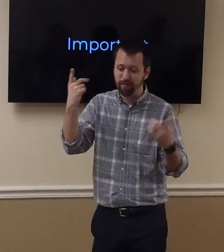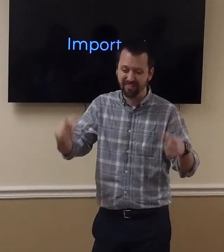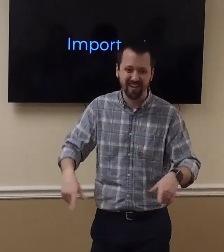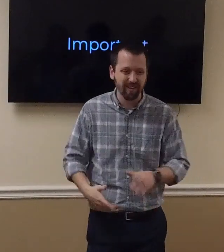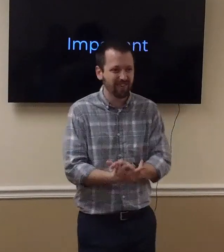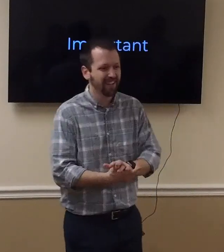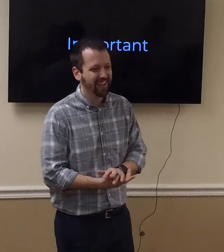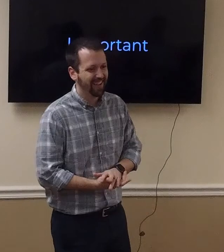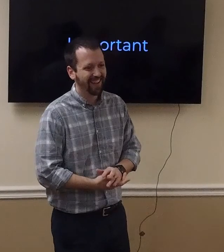happens.